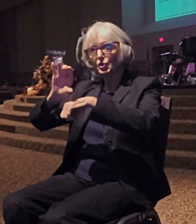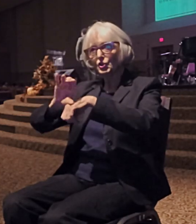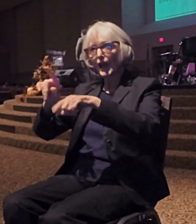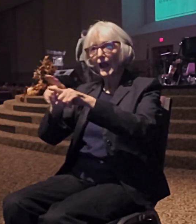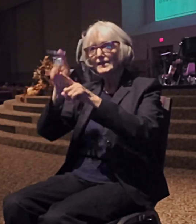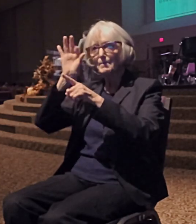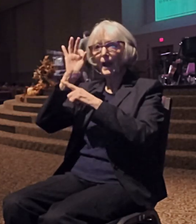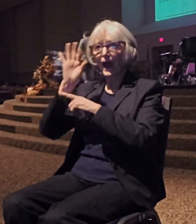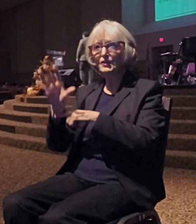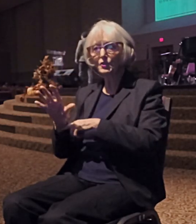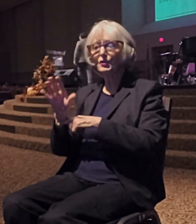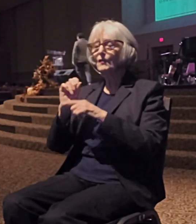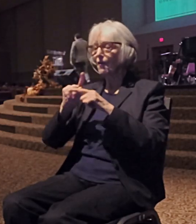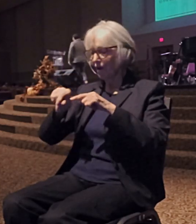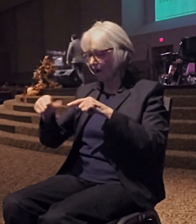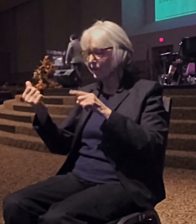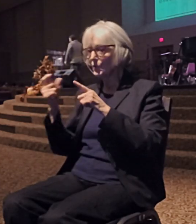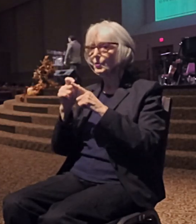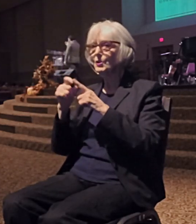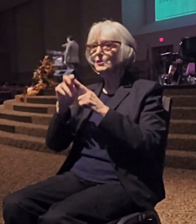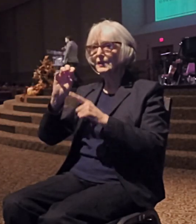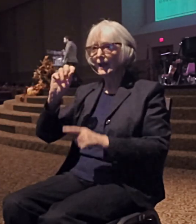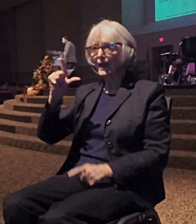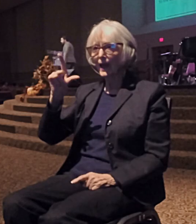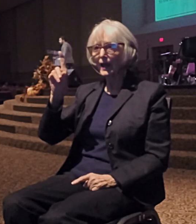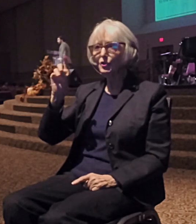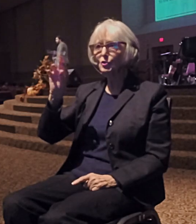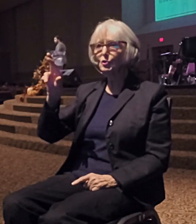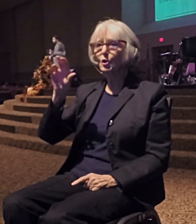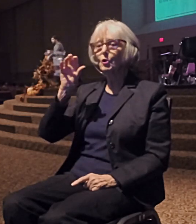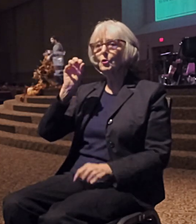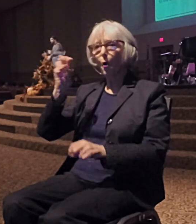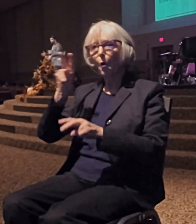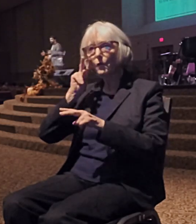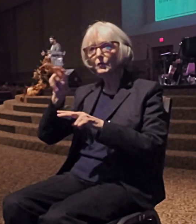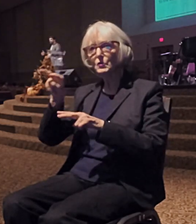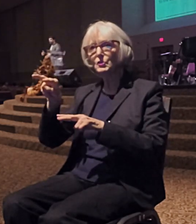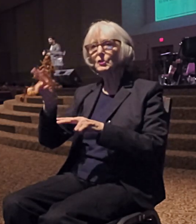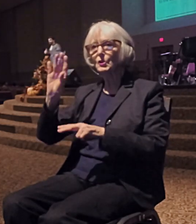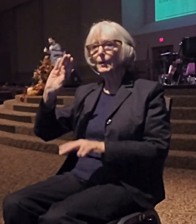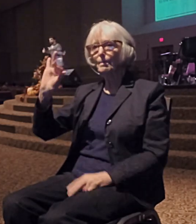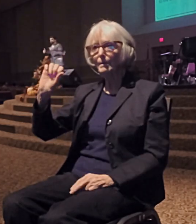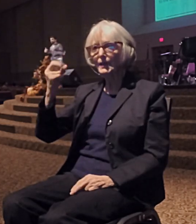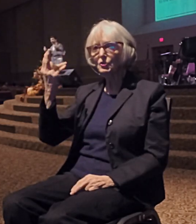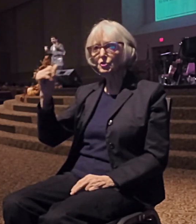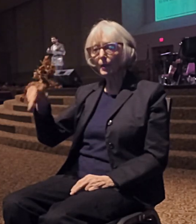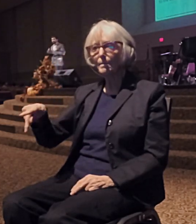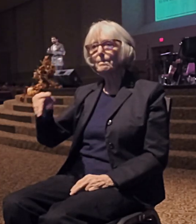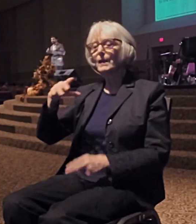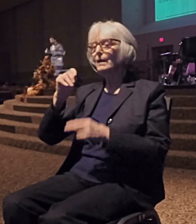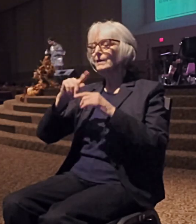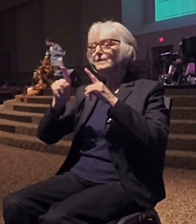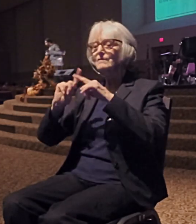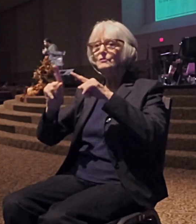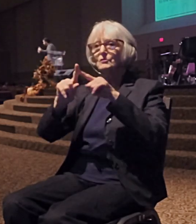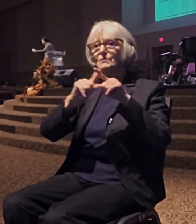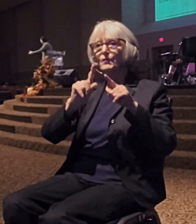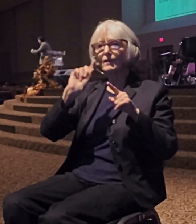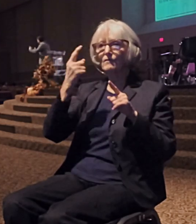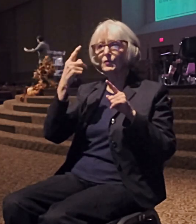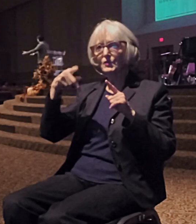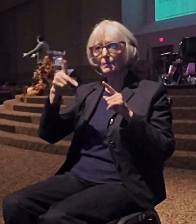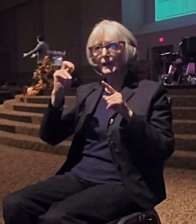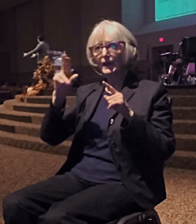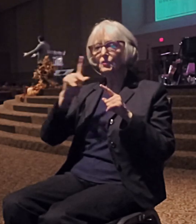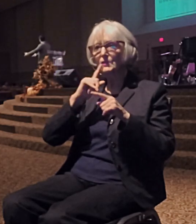There's other terms in the New Testament, elder, overseer, bishop. The elders are exhorted in 1 Peter to